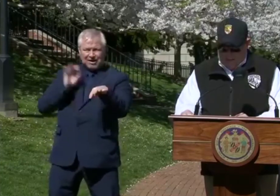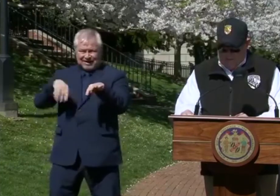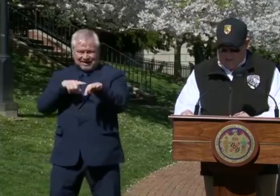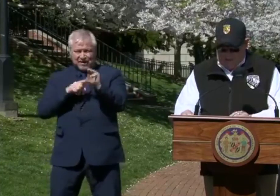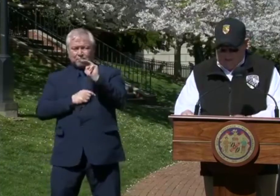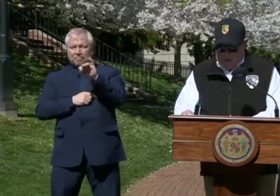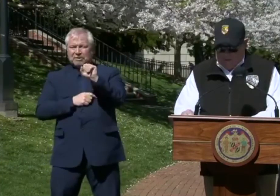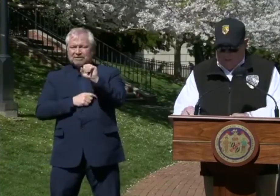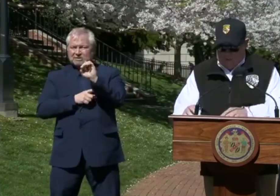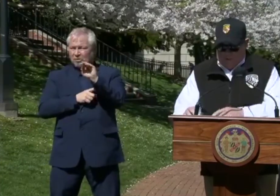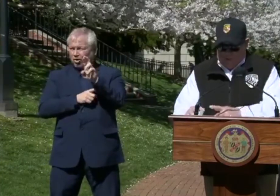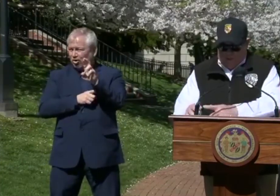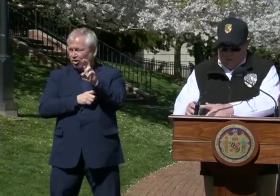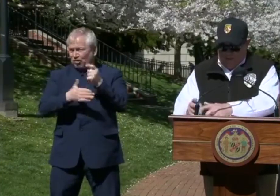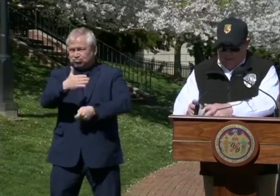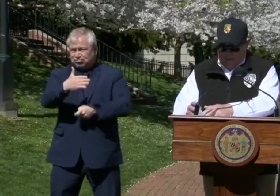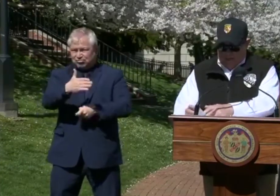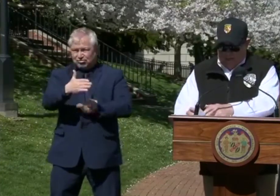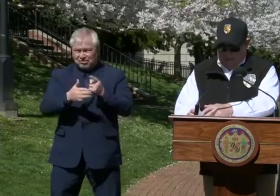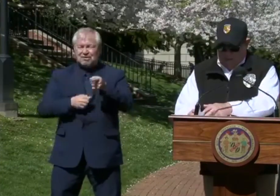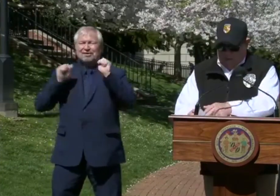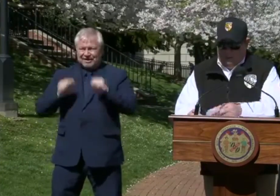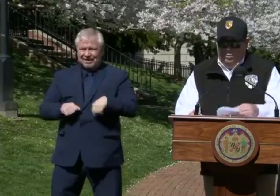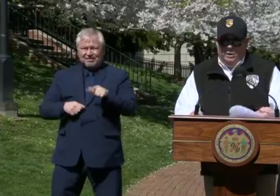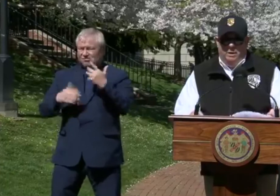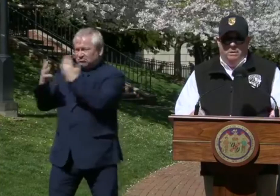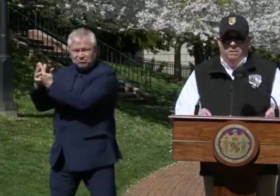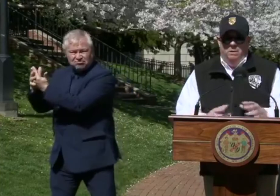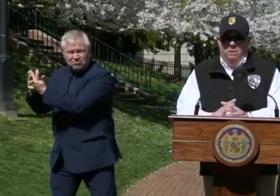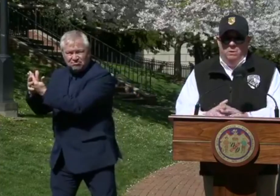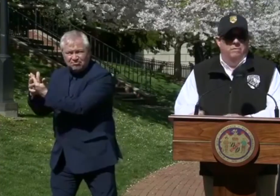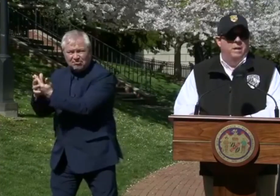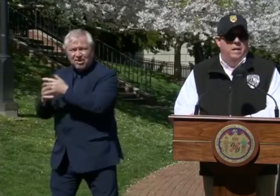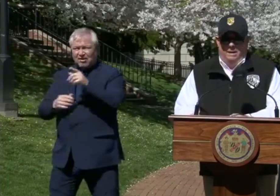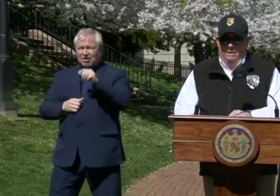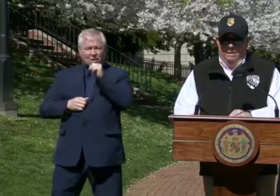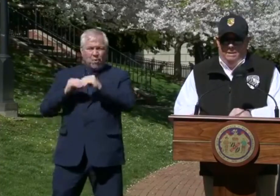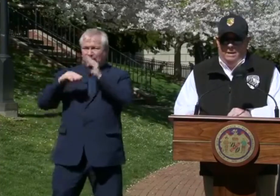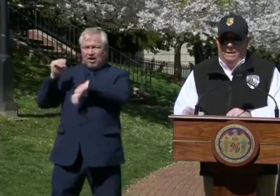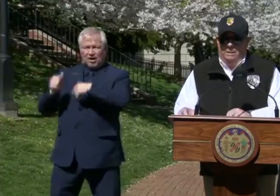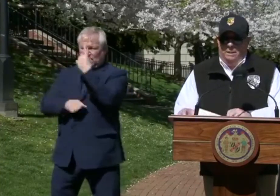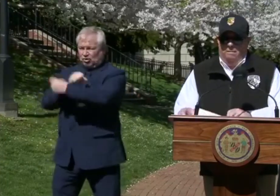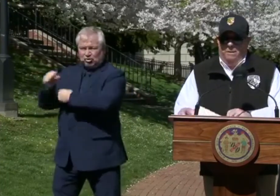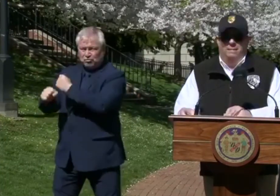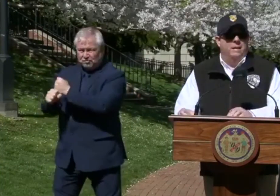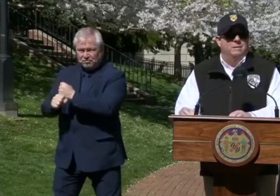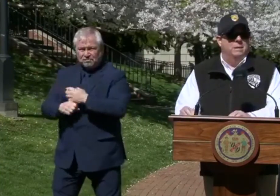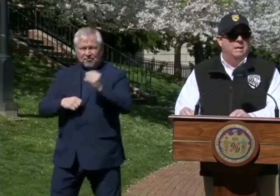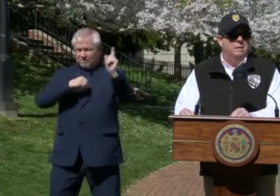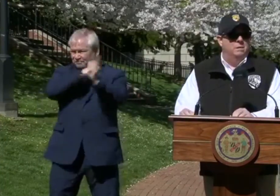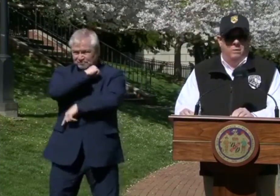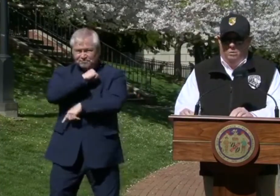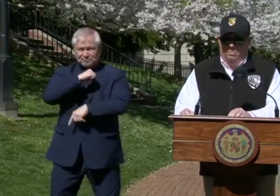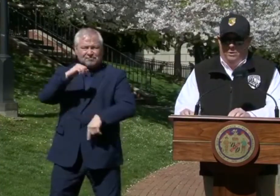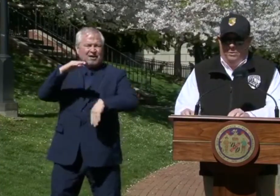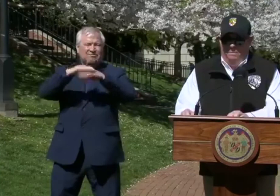upon conviction is subject to imprisonment not to exceed 1 year or a fine not exceeding